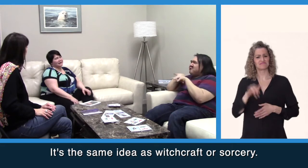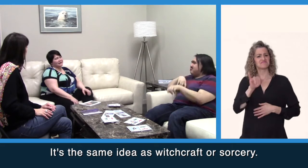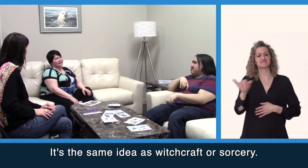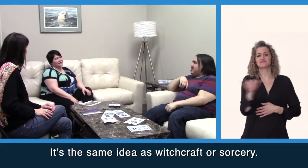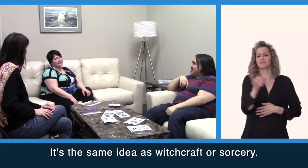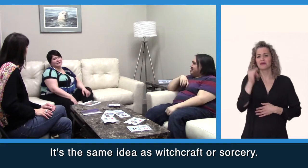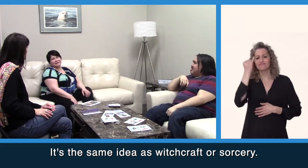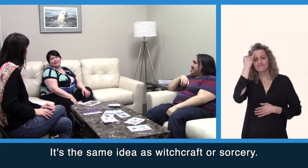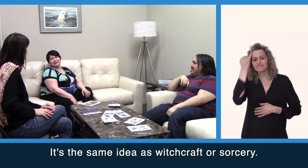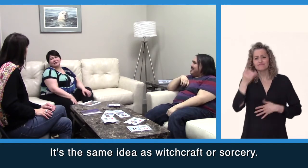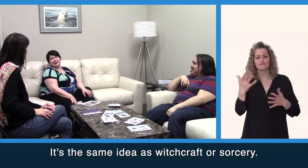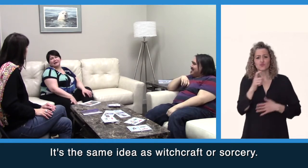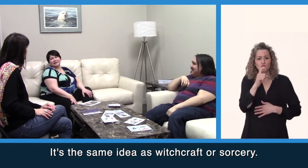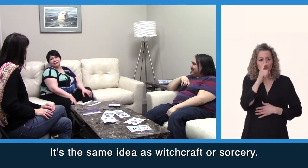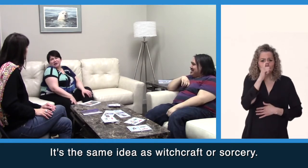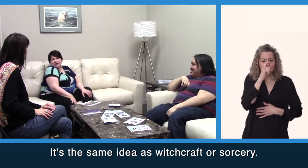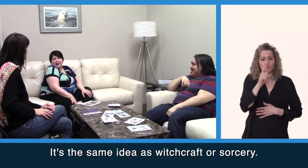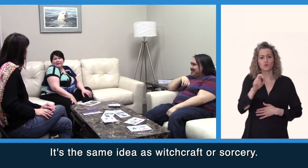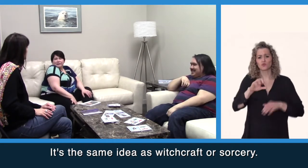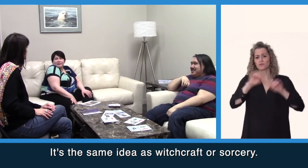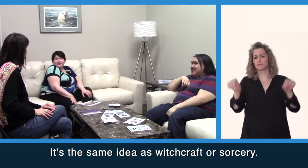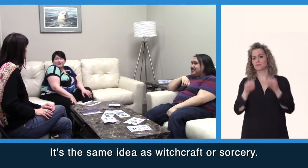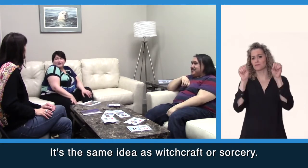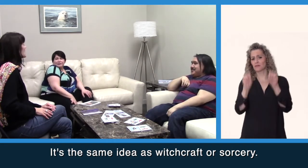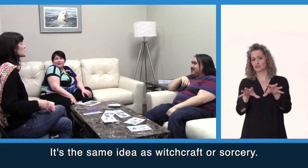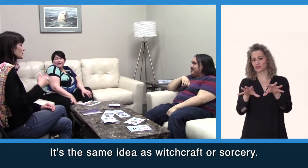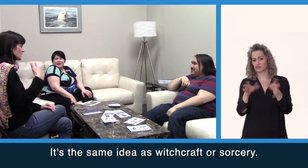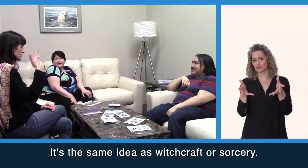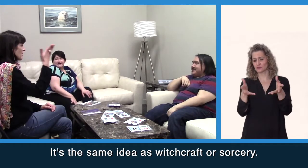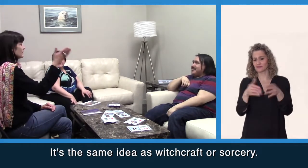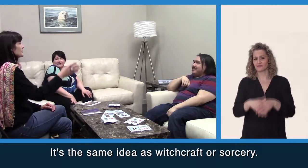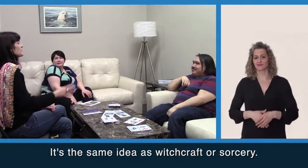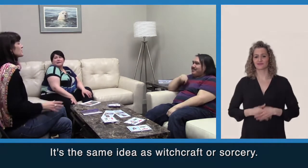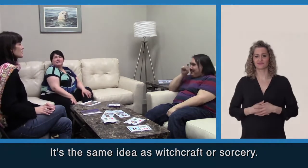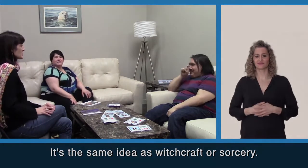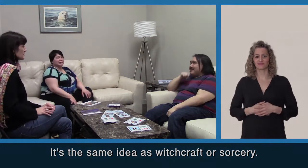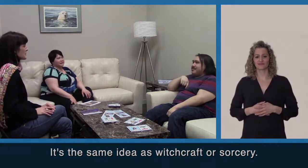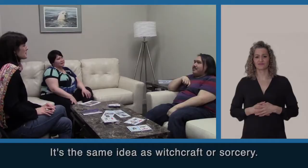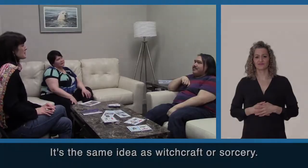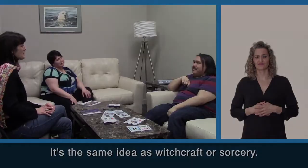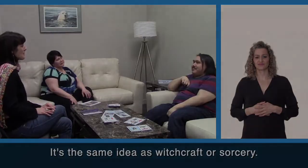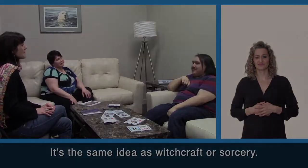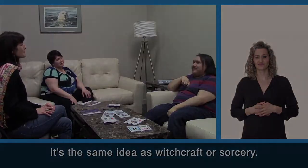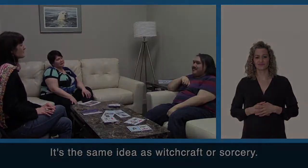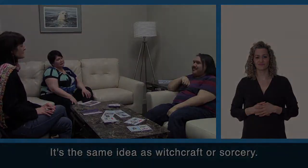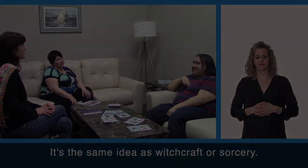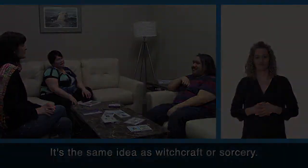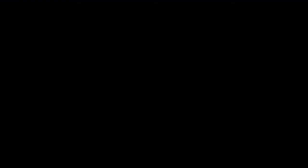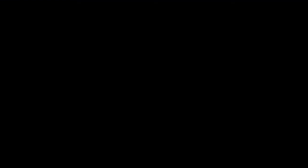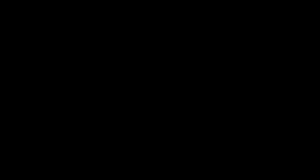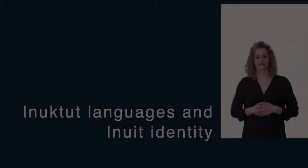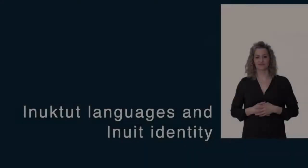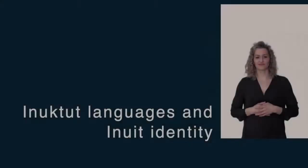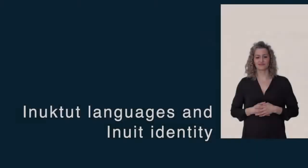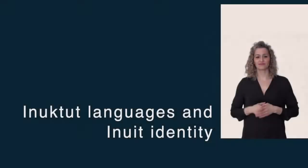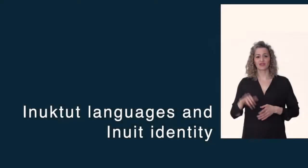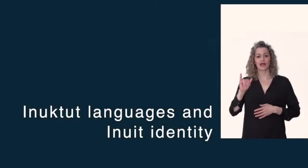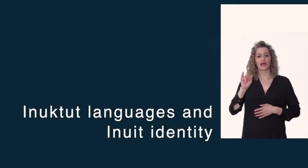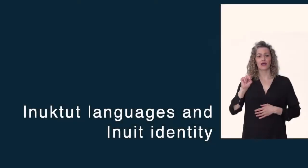Same idea as, I guess, witchcraft or sorcery. And it's witchcraft and sorcery.